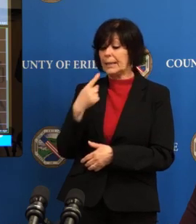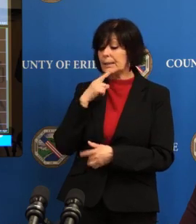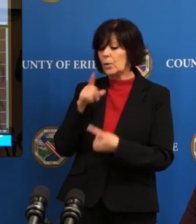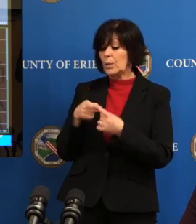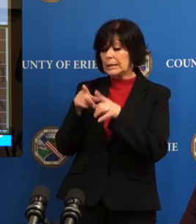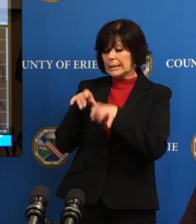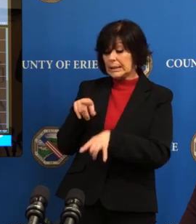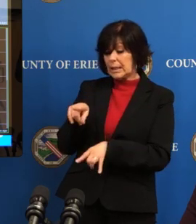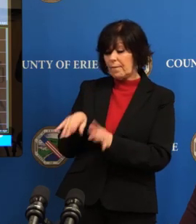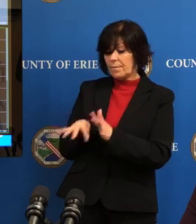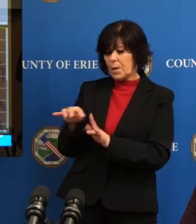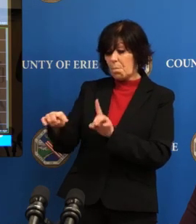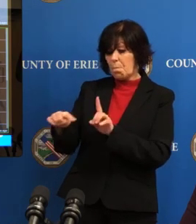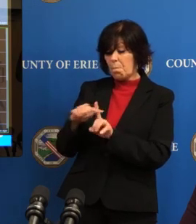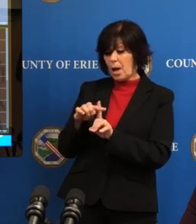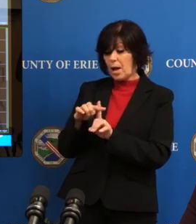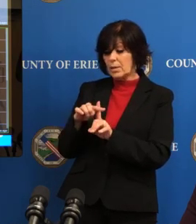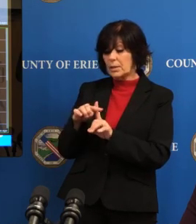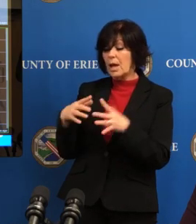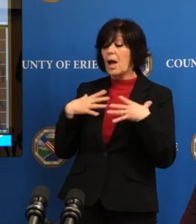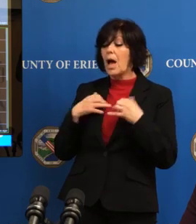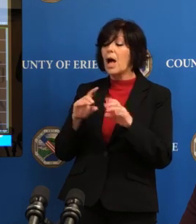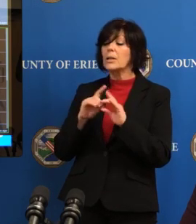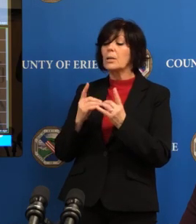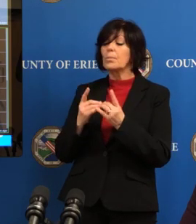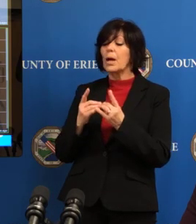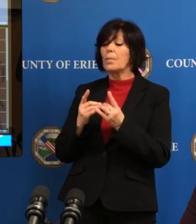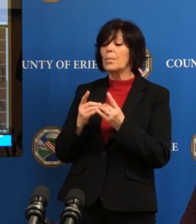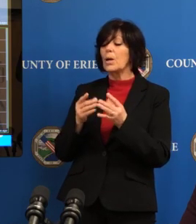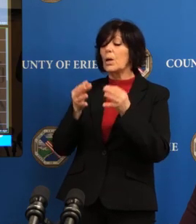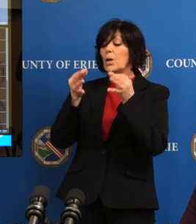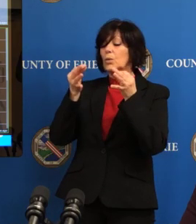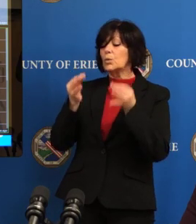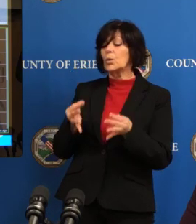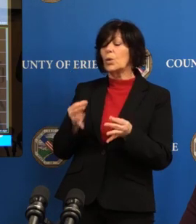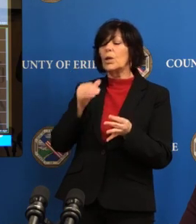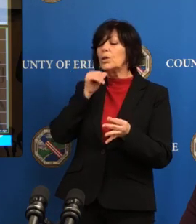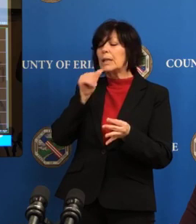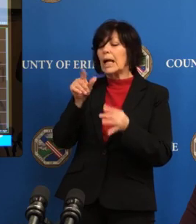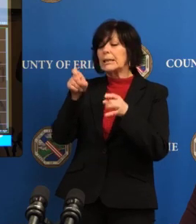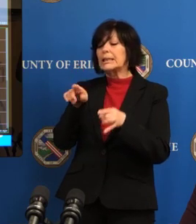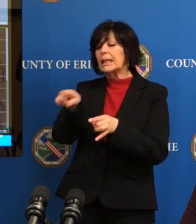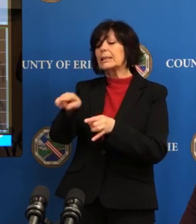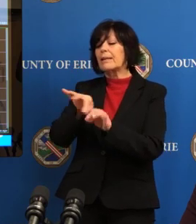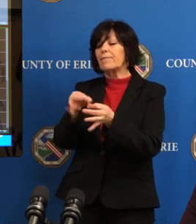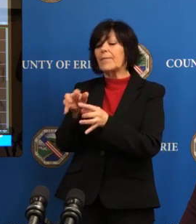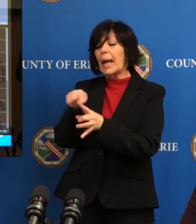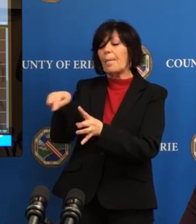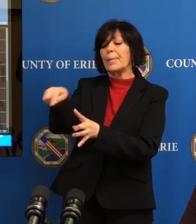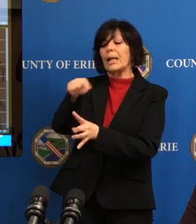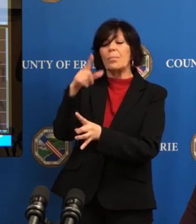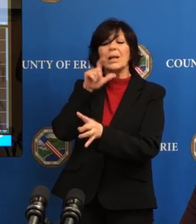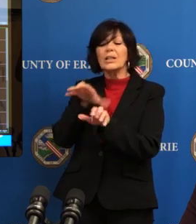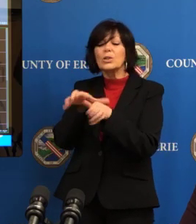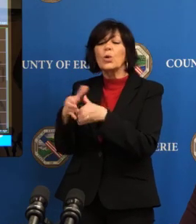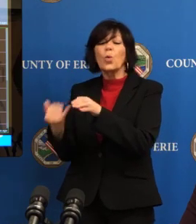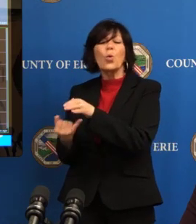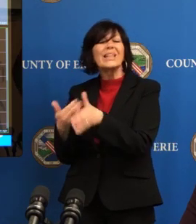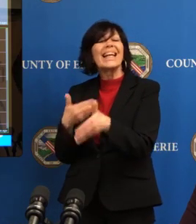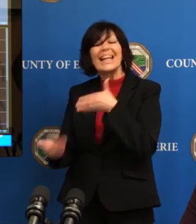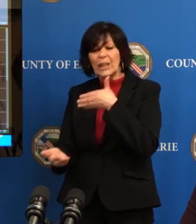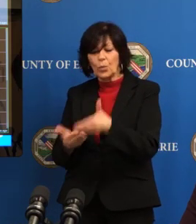to be positive, that the health department chose not to test any of the family members because they were in quarantine anyway, but that